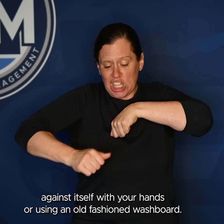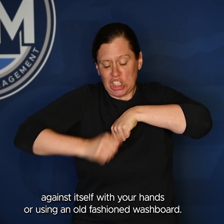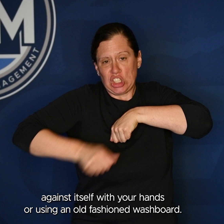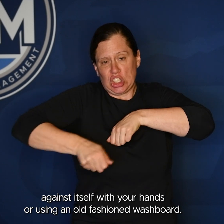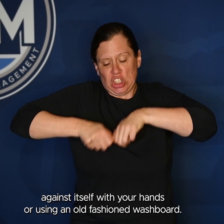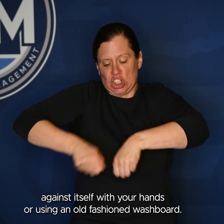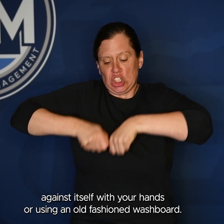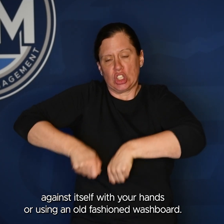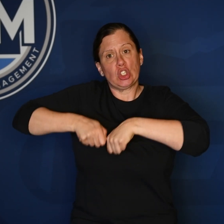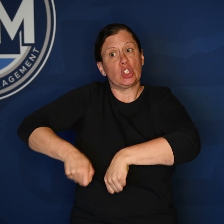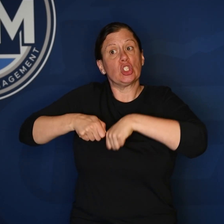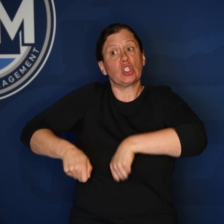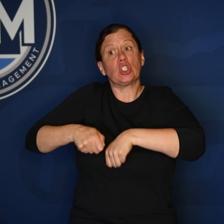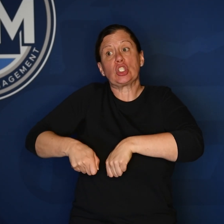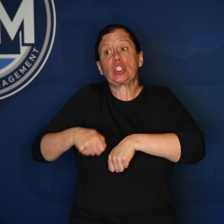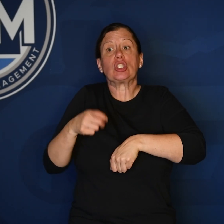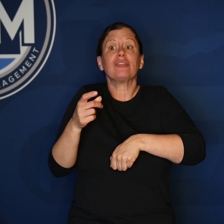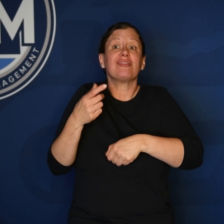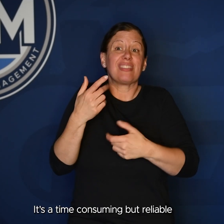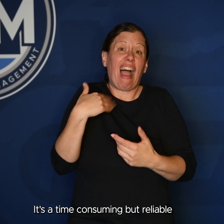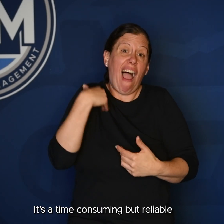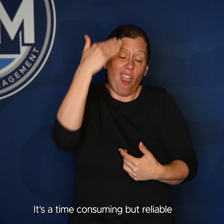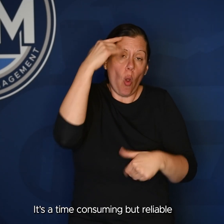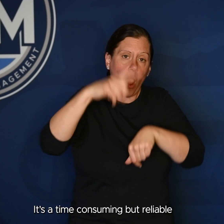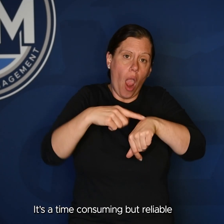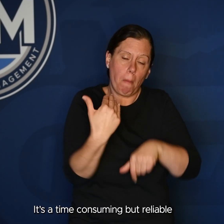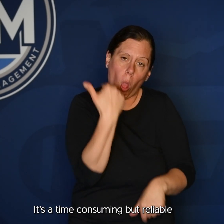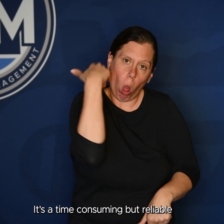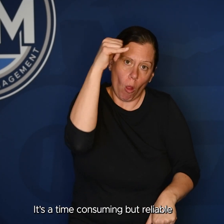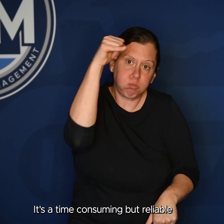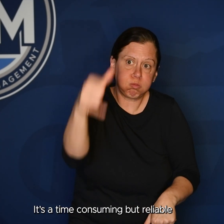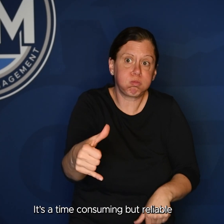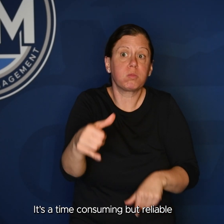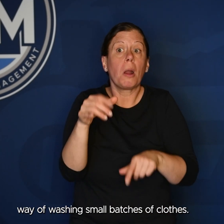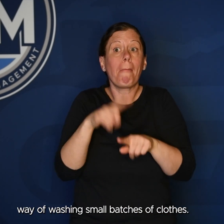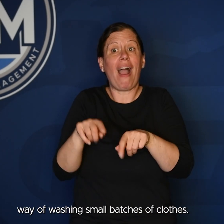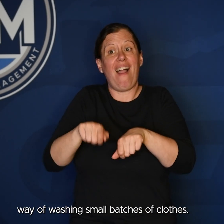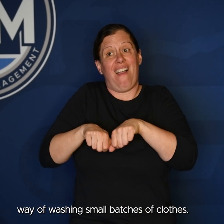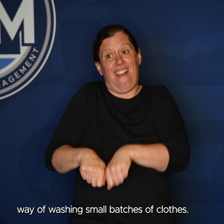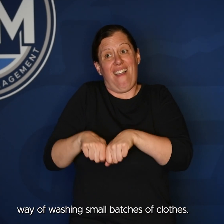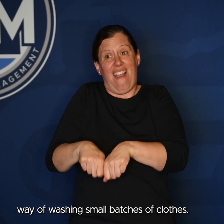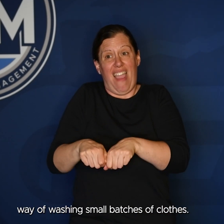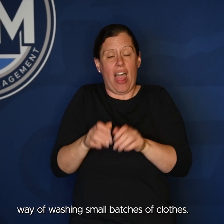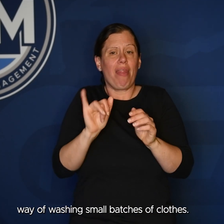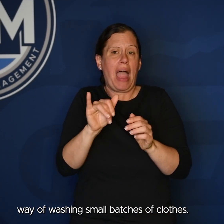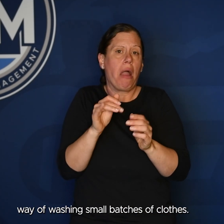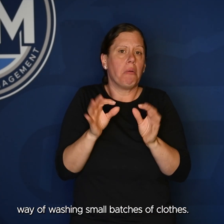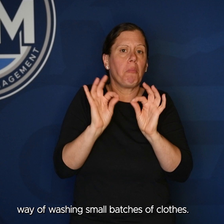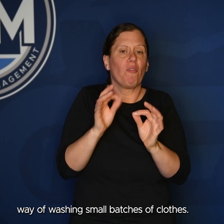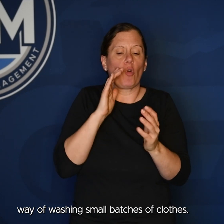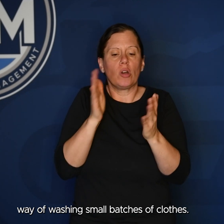old-fashioned washboard. It's a time-consuming but reliable way of washing small batches of clothes.